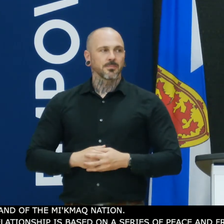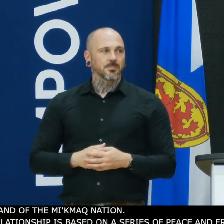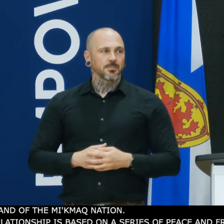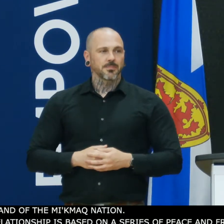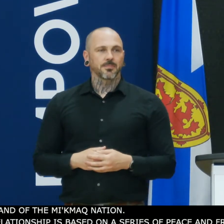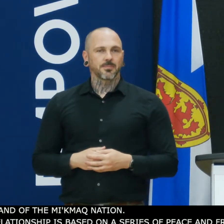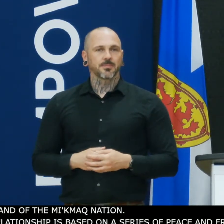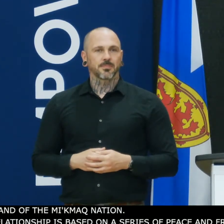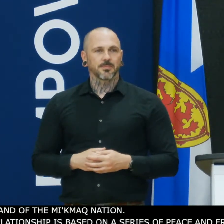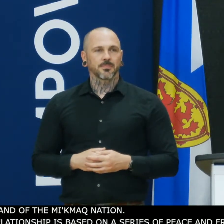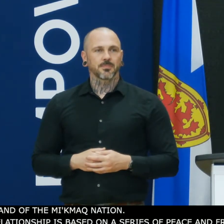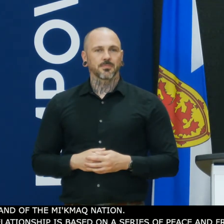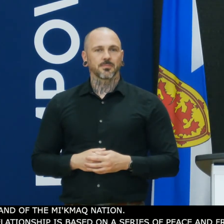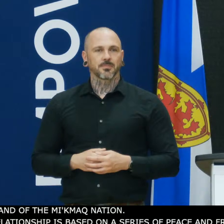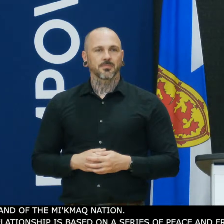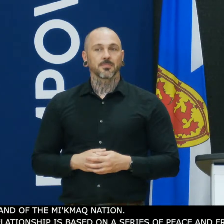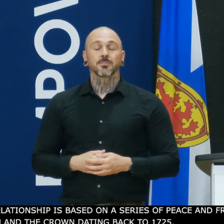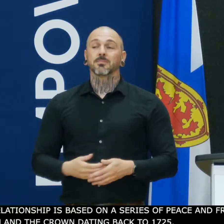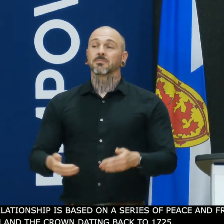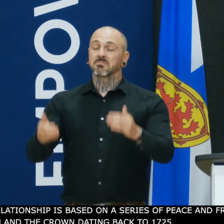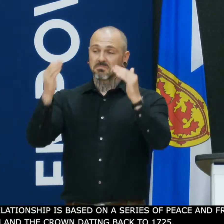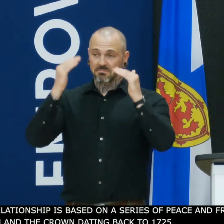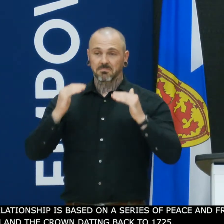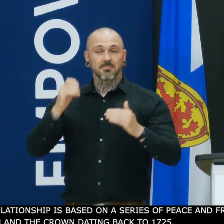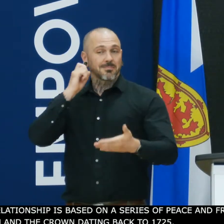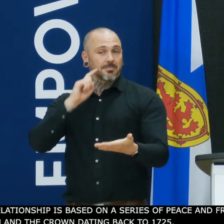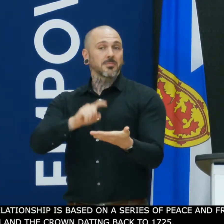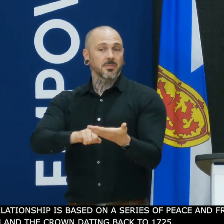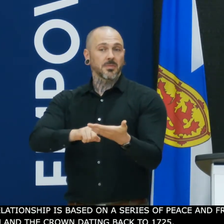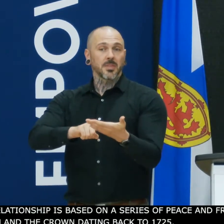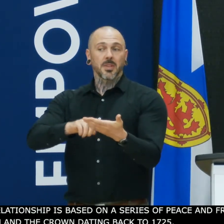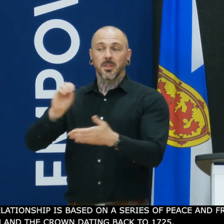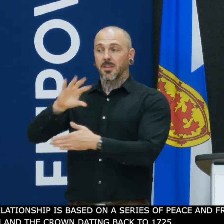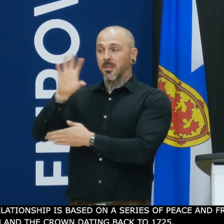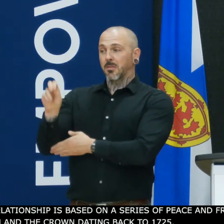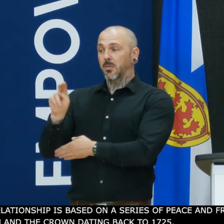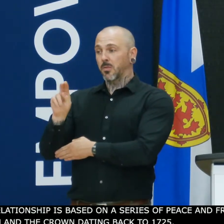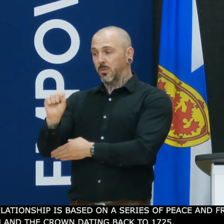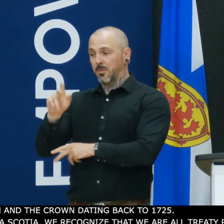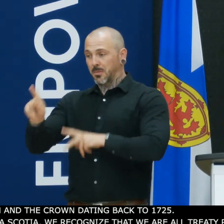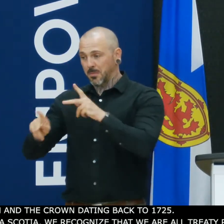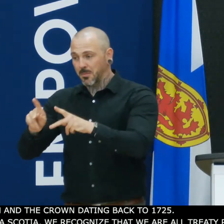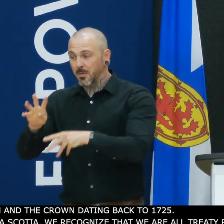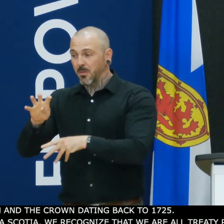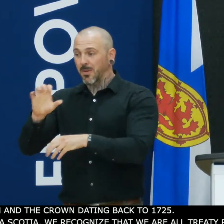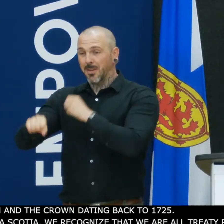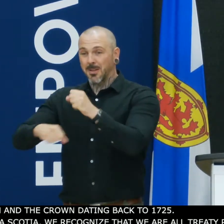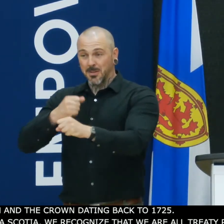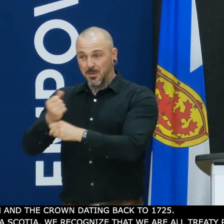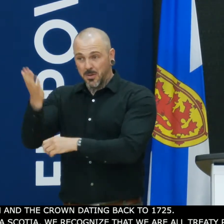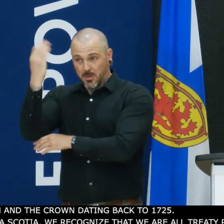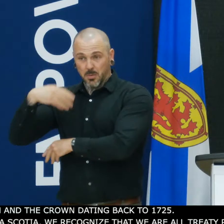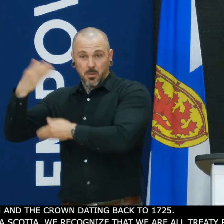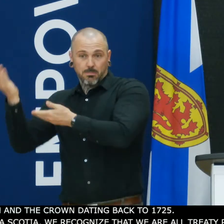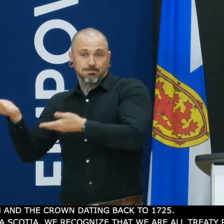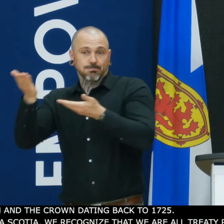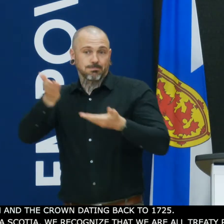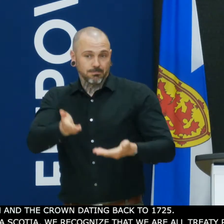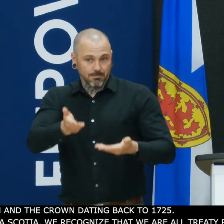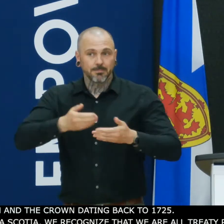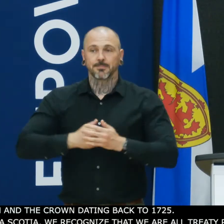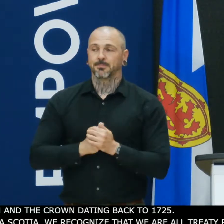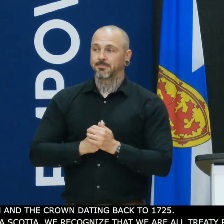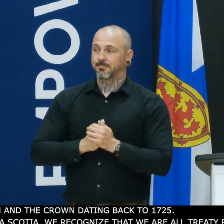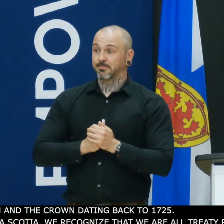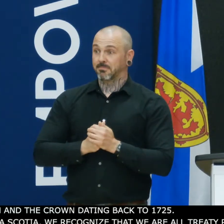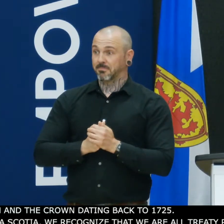I also want to draw attention to the African Nova Scotians who arrived here 400 years ago, and from that time on, they